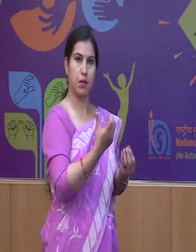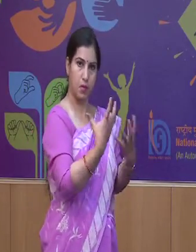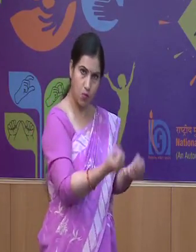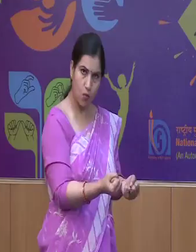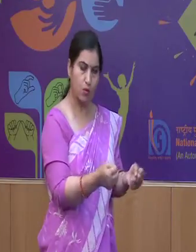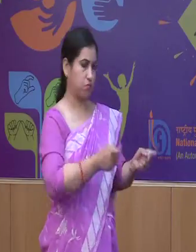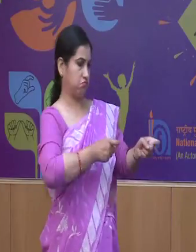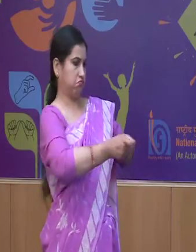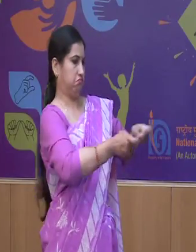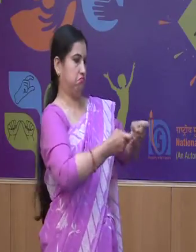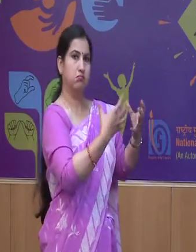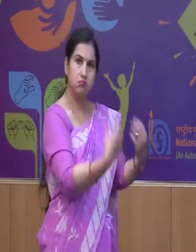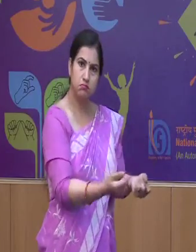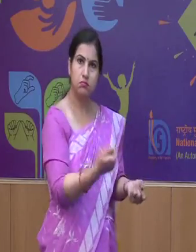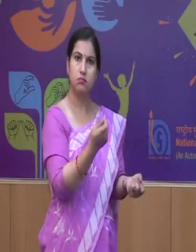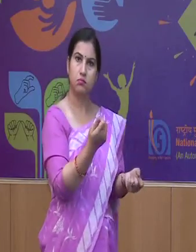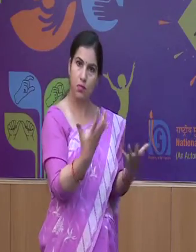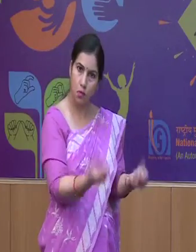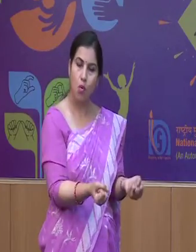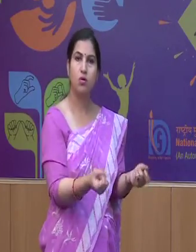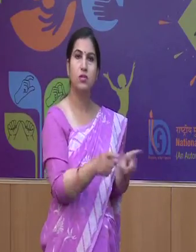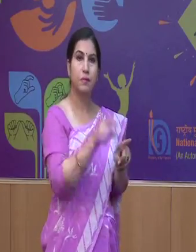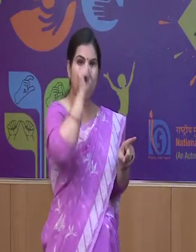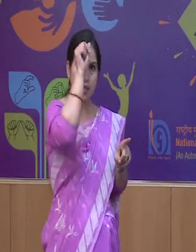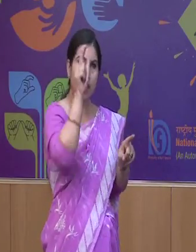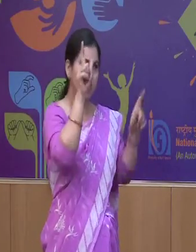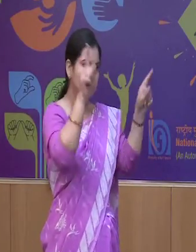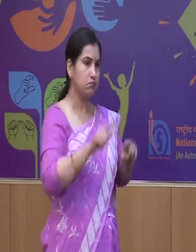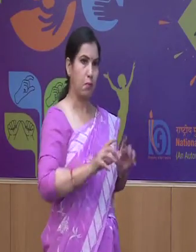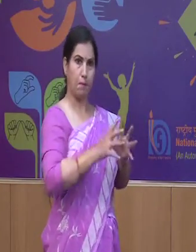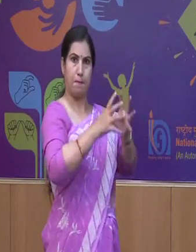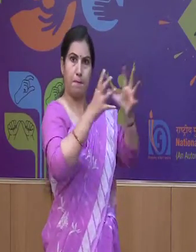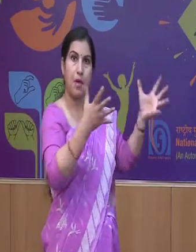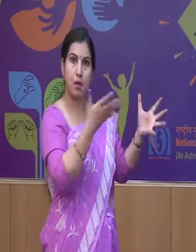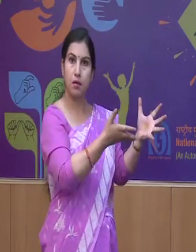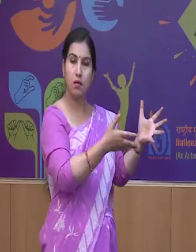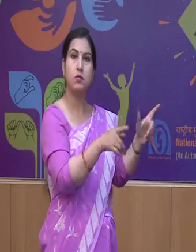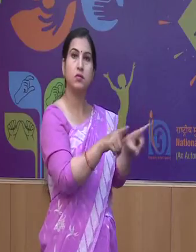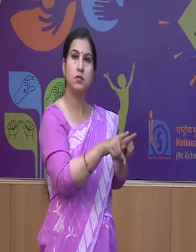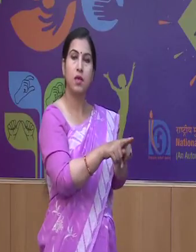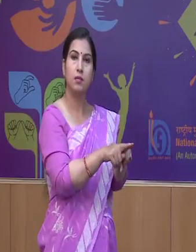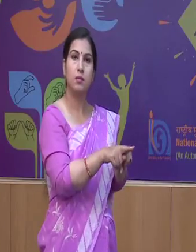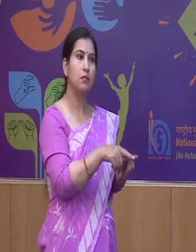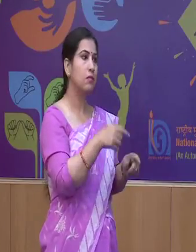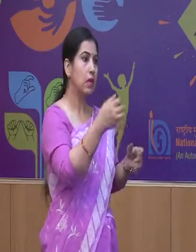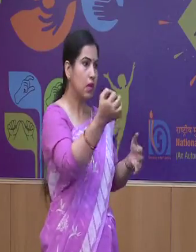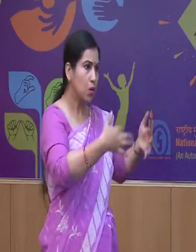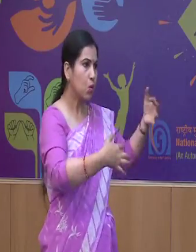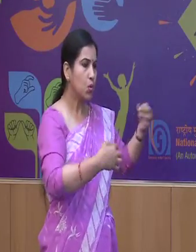running administration of a big country like India, and also completing new projects